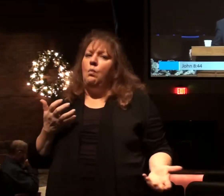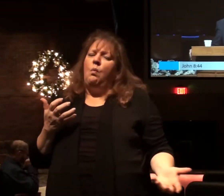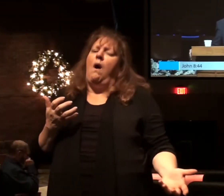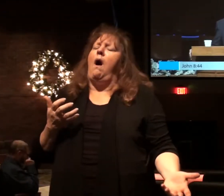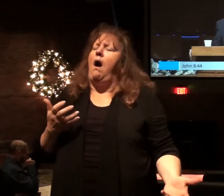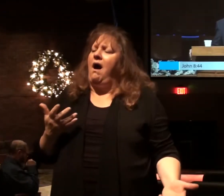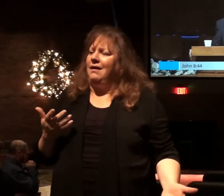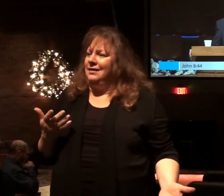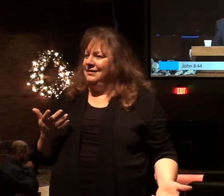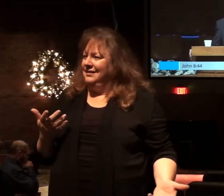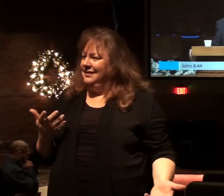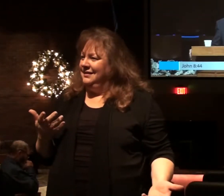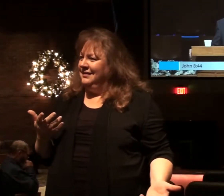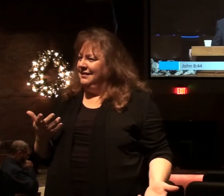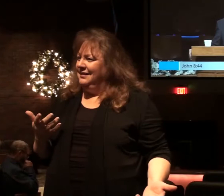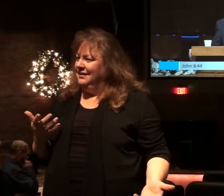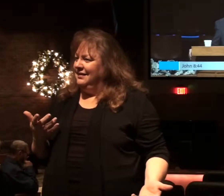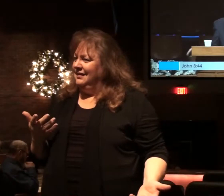They want to.